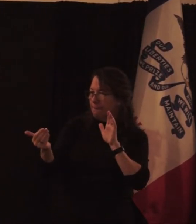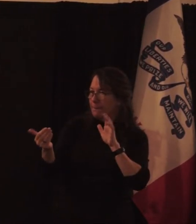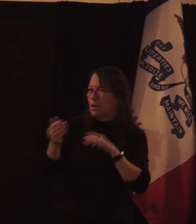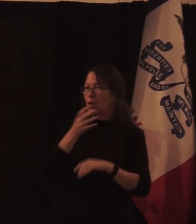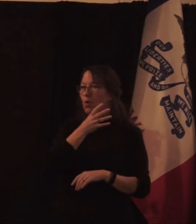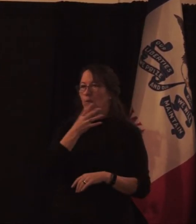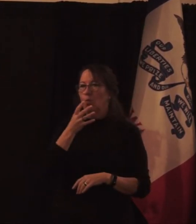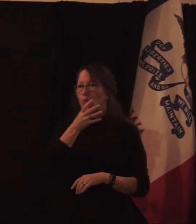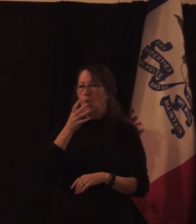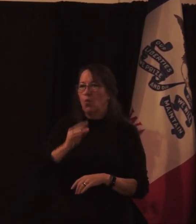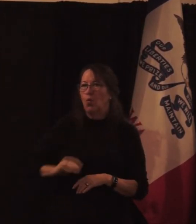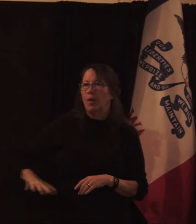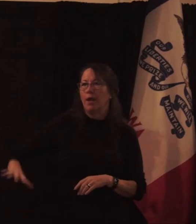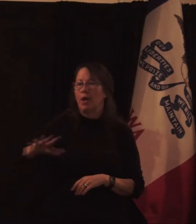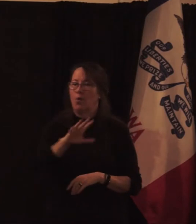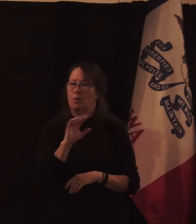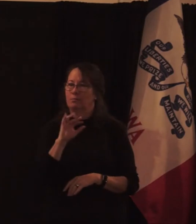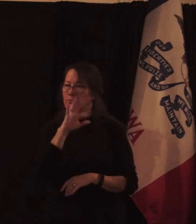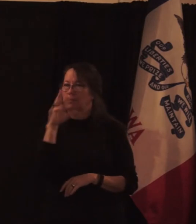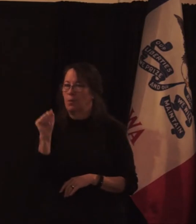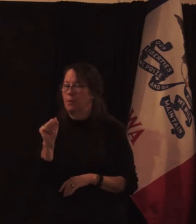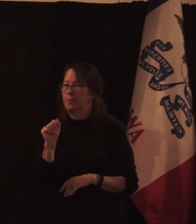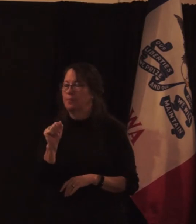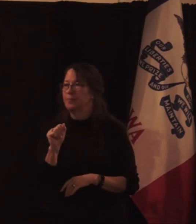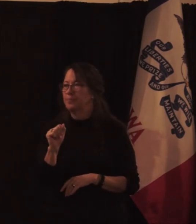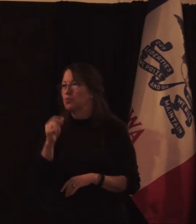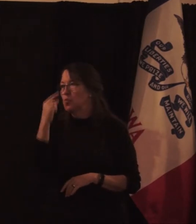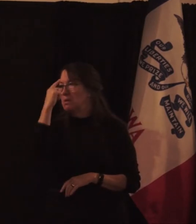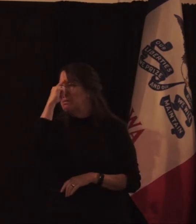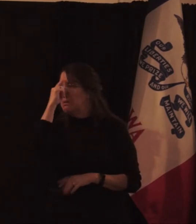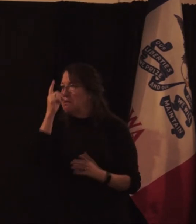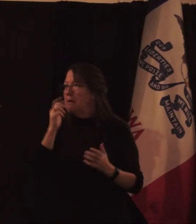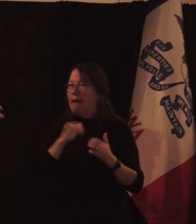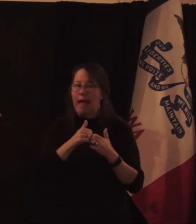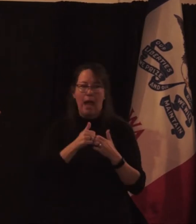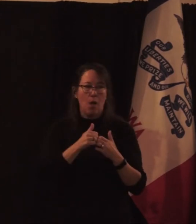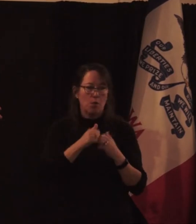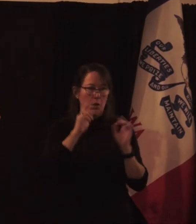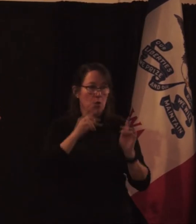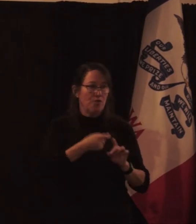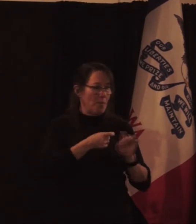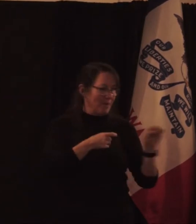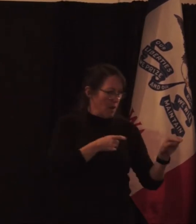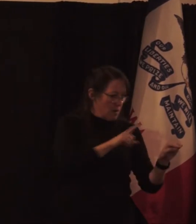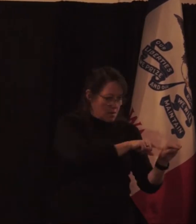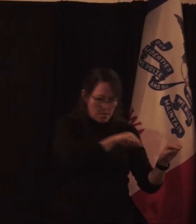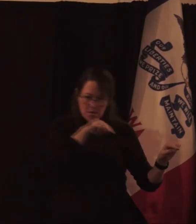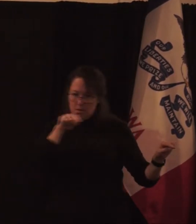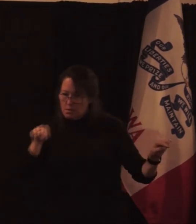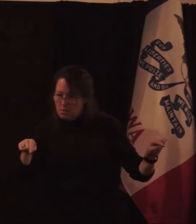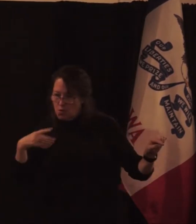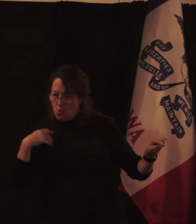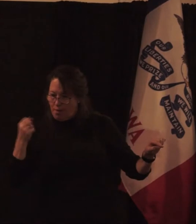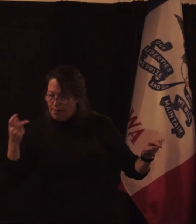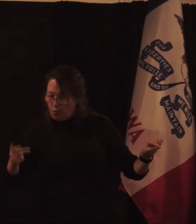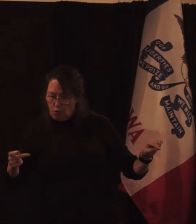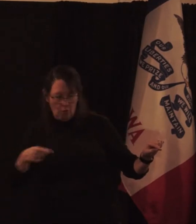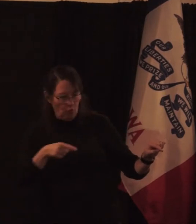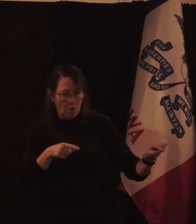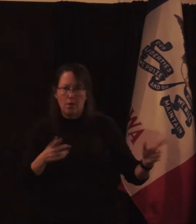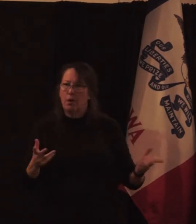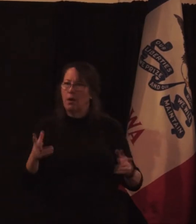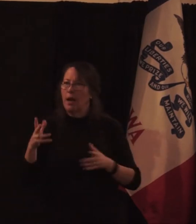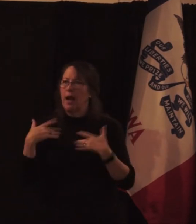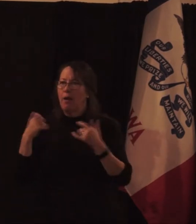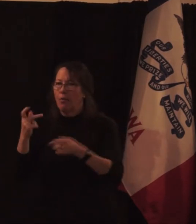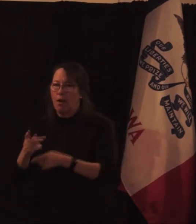rural areas like Iowa, we always think about how we get someone from there to health care. Why not think about